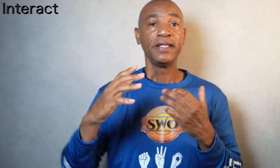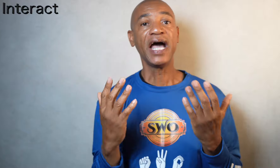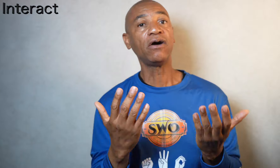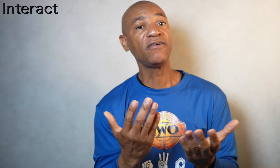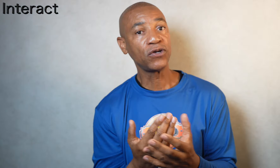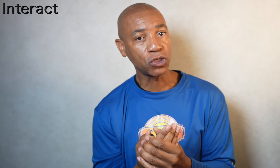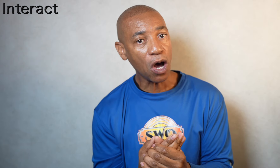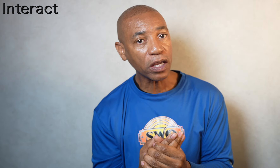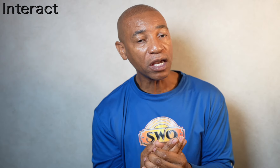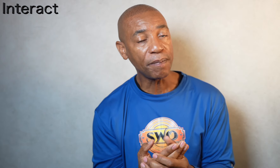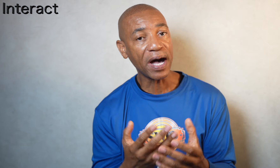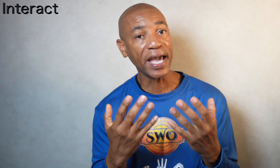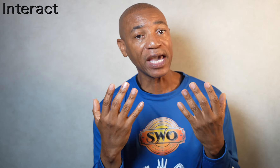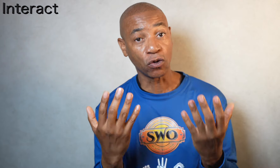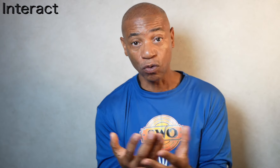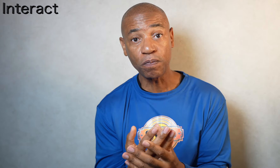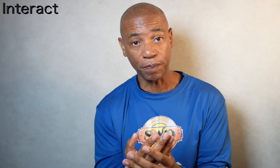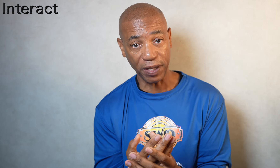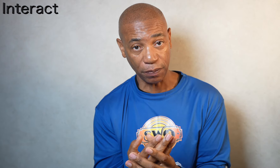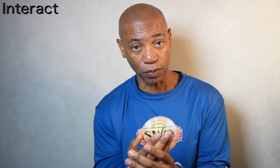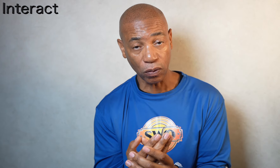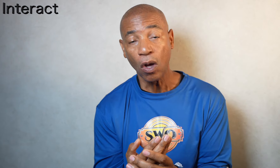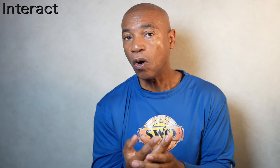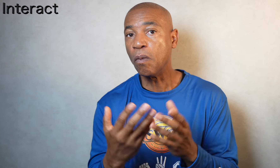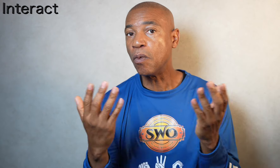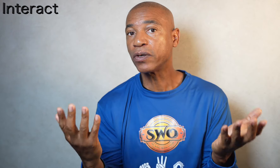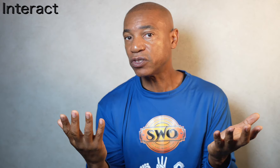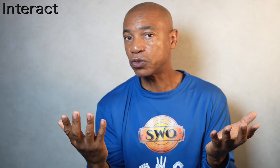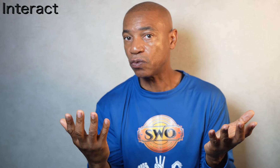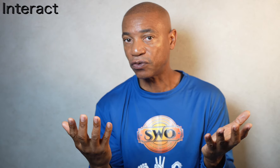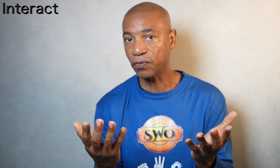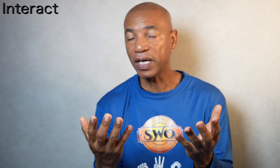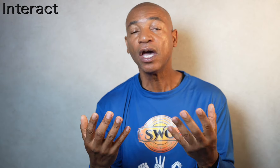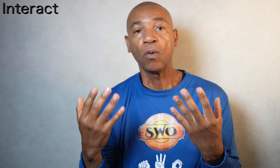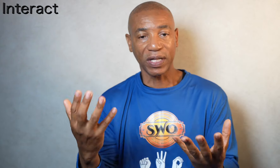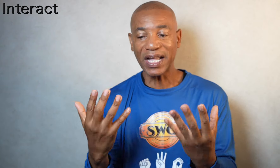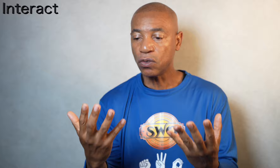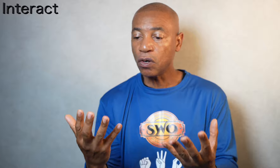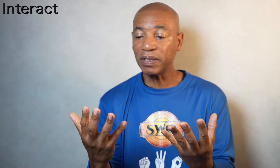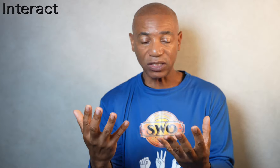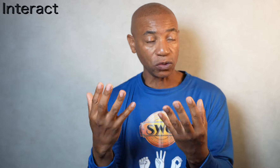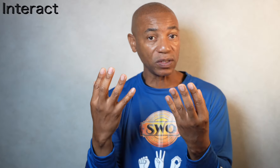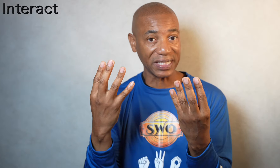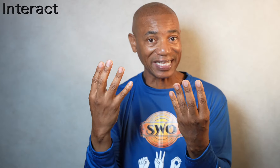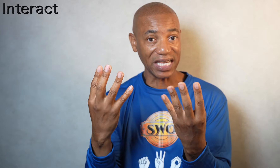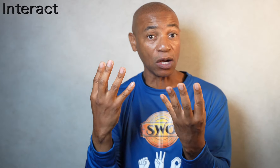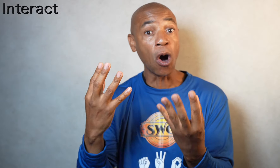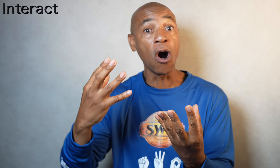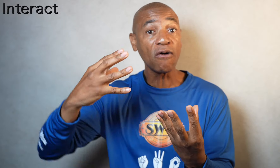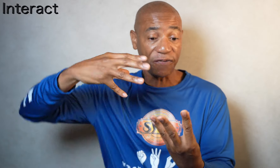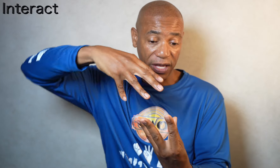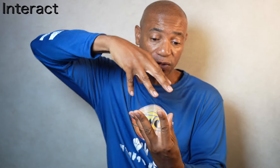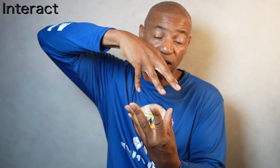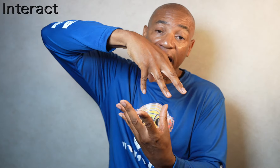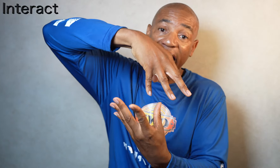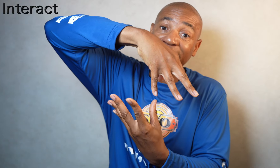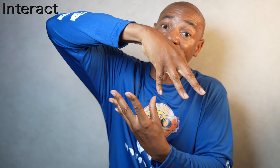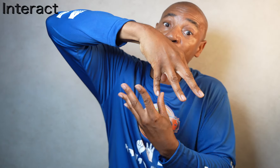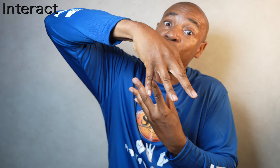Now, if you're talking about a group of people or more than 2 or 3, what I normally do is I take all fingers and I bring